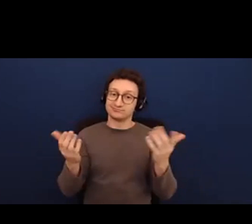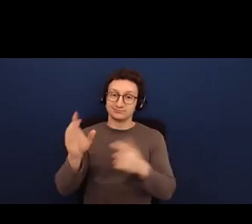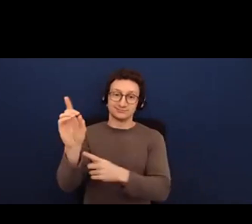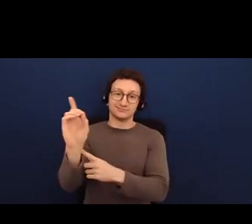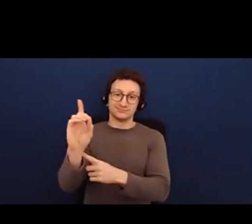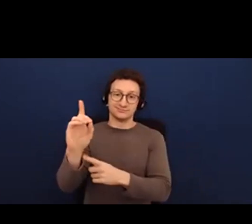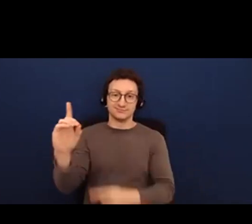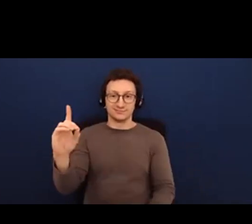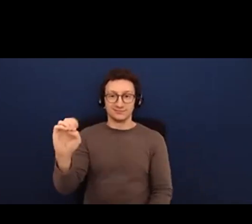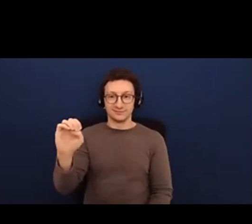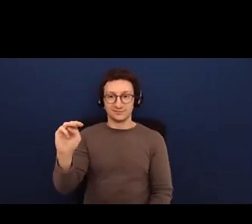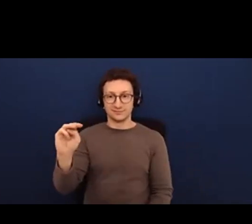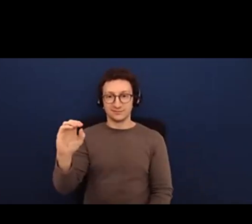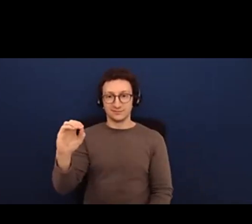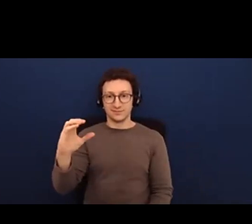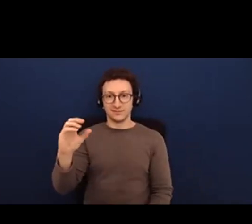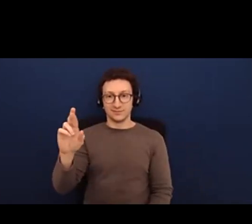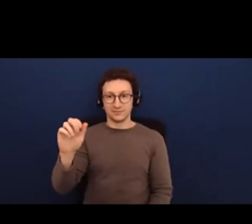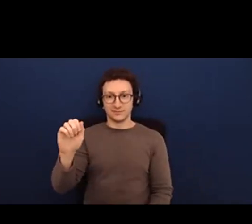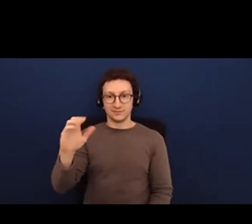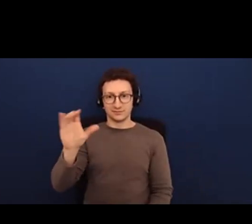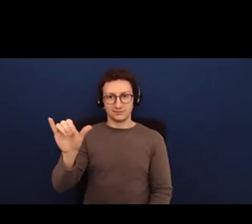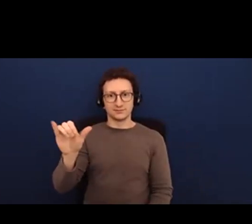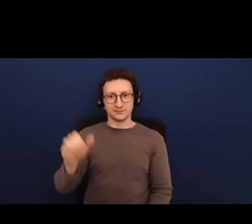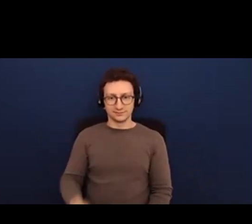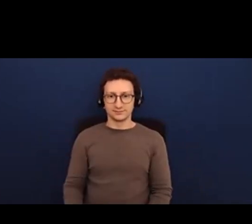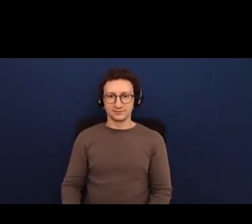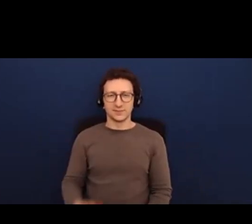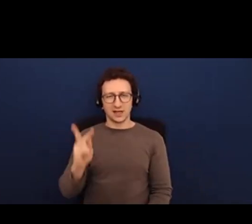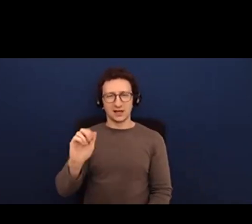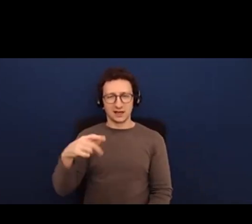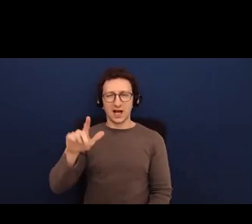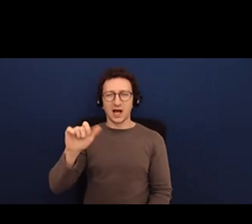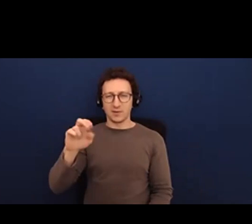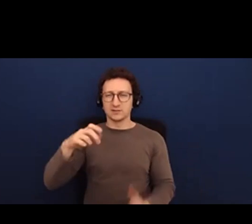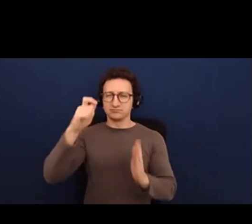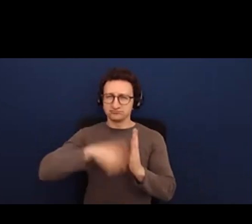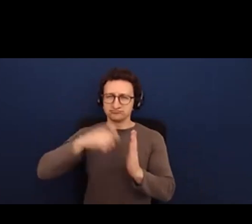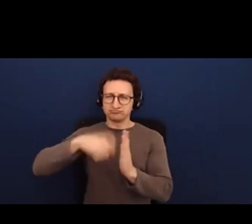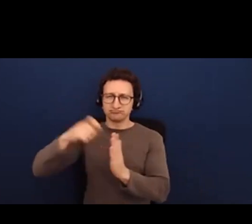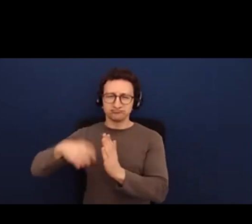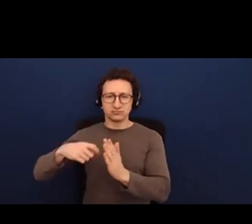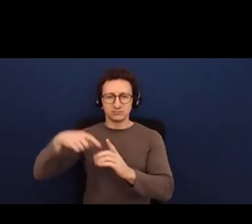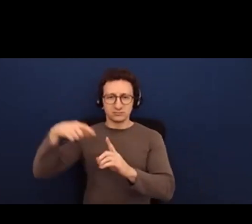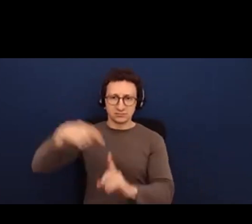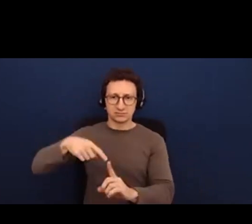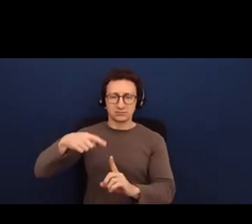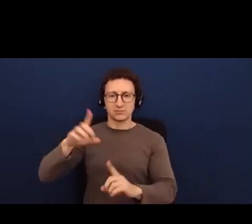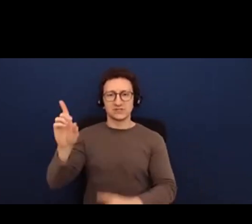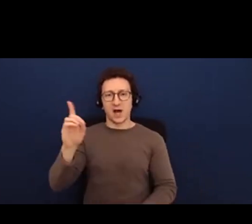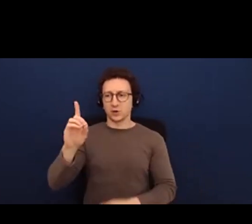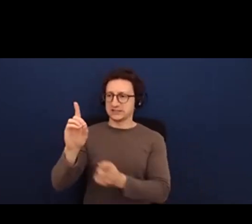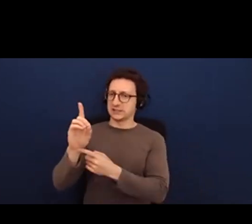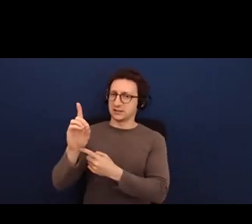great deal on the nature of democracy in this volume as a way of preserving the welfare and the